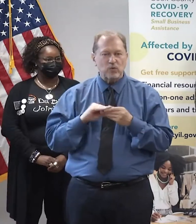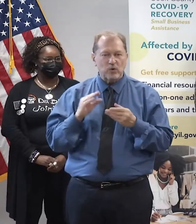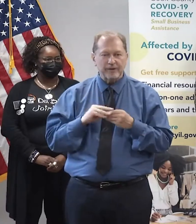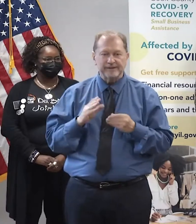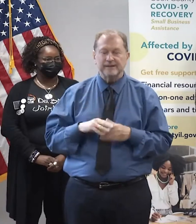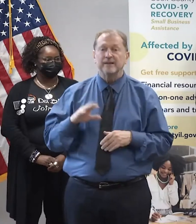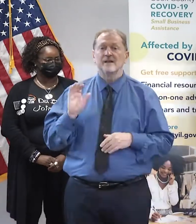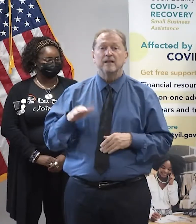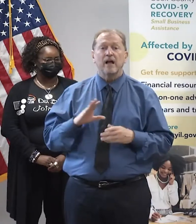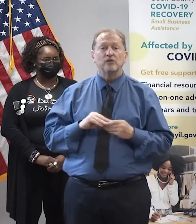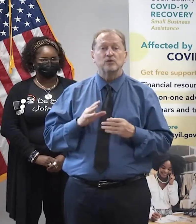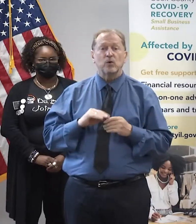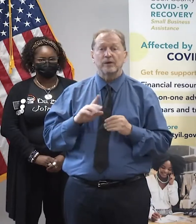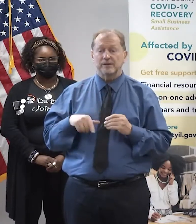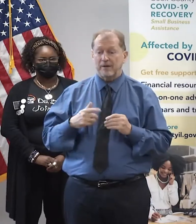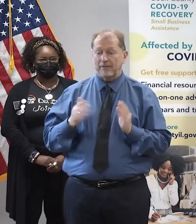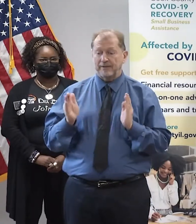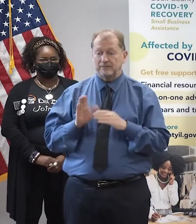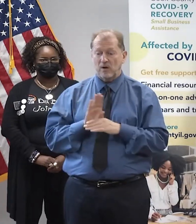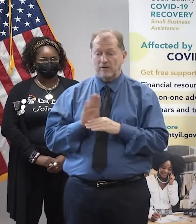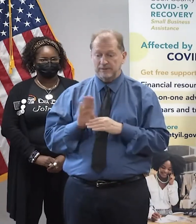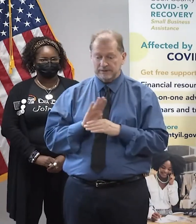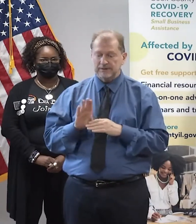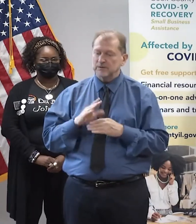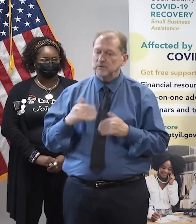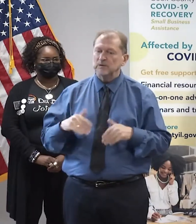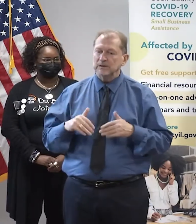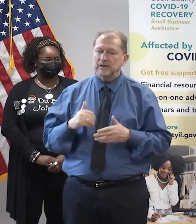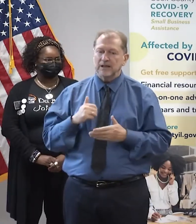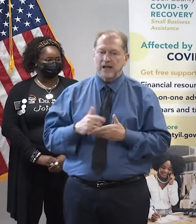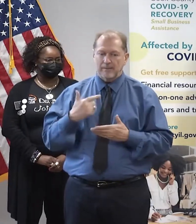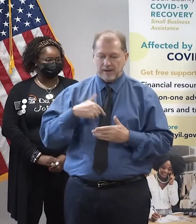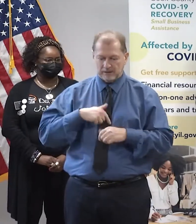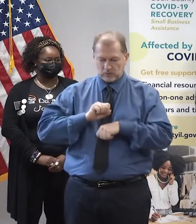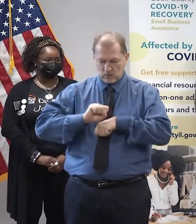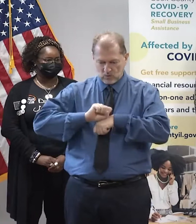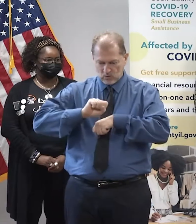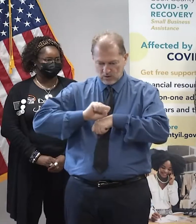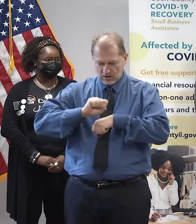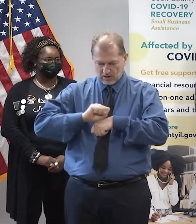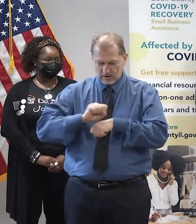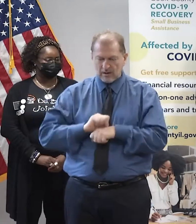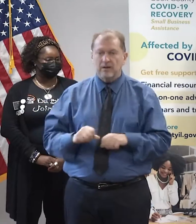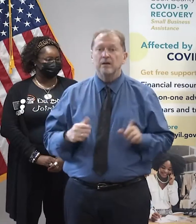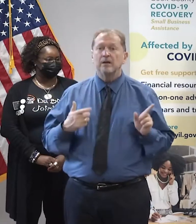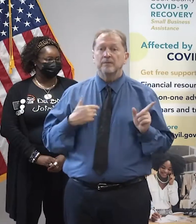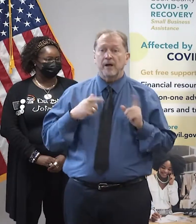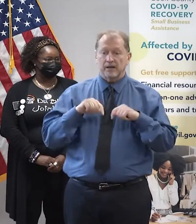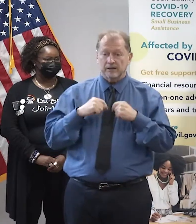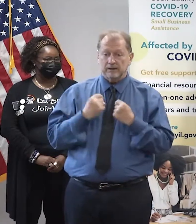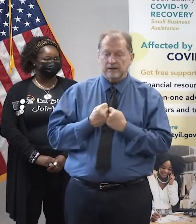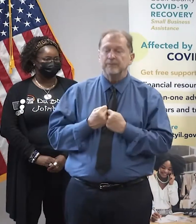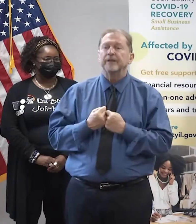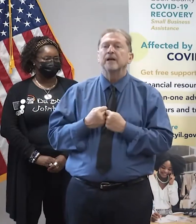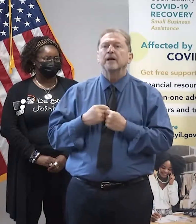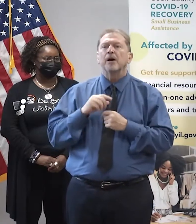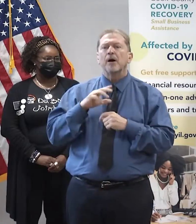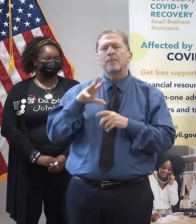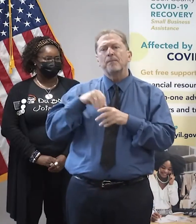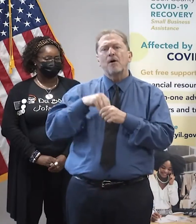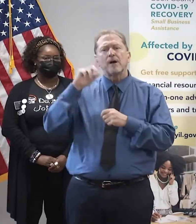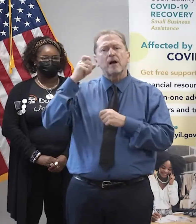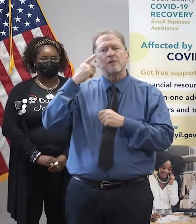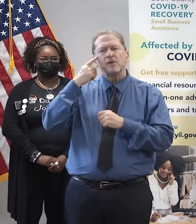that kept us going this past year. My team has been working nonstop within the Bureau of Economic Development,